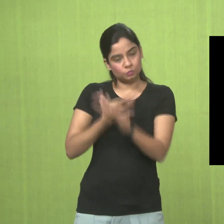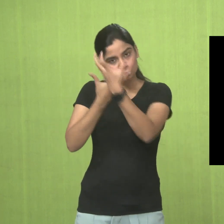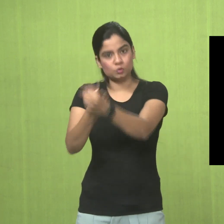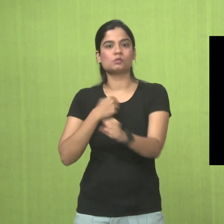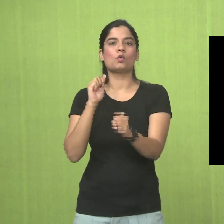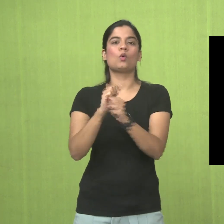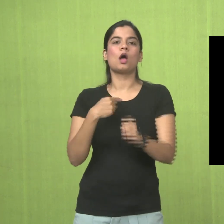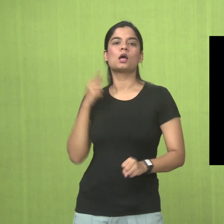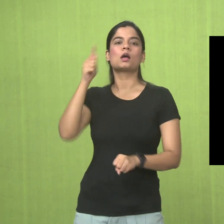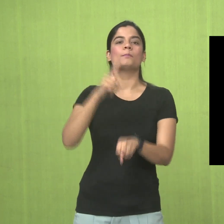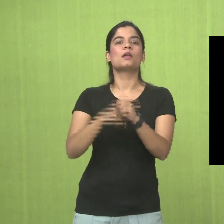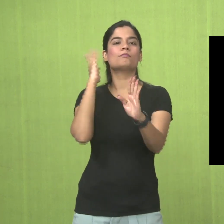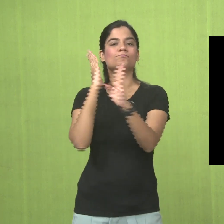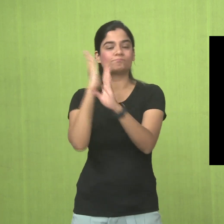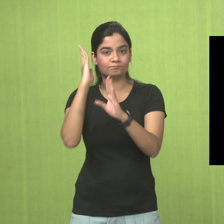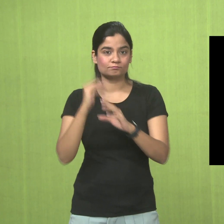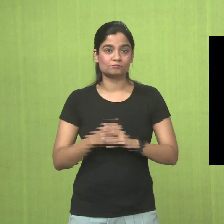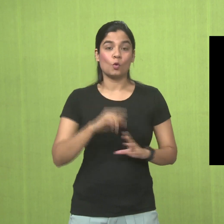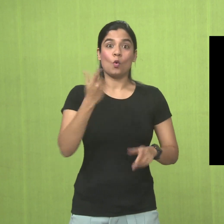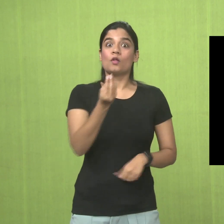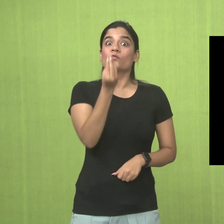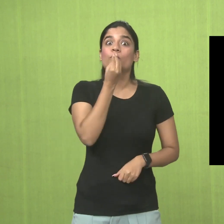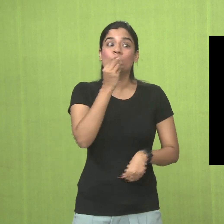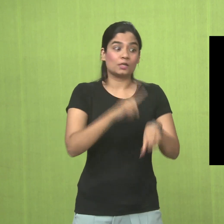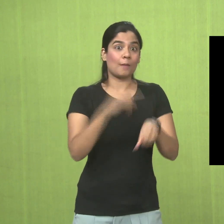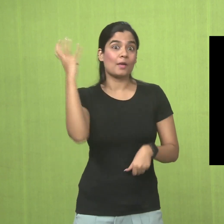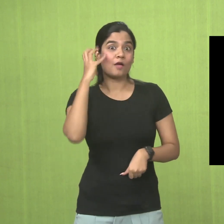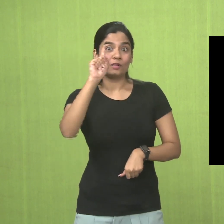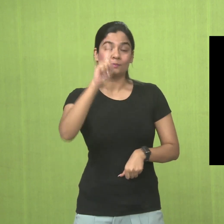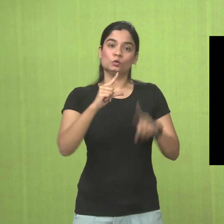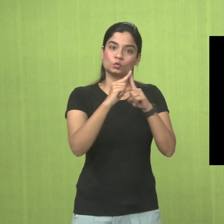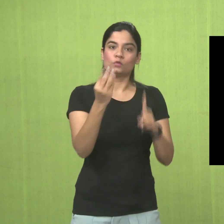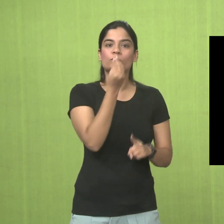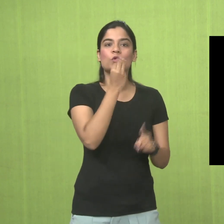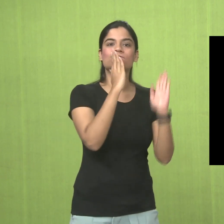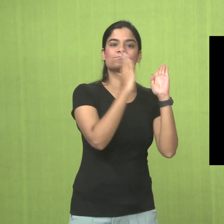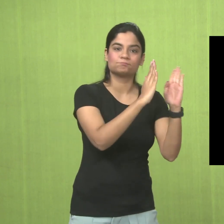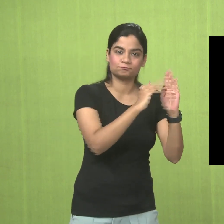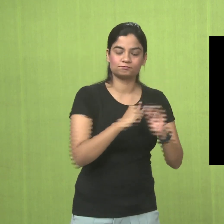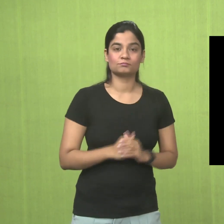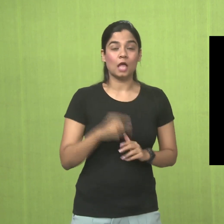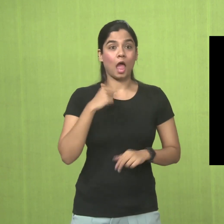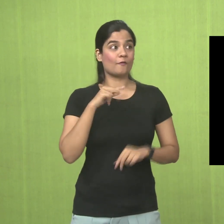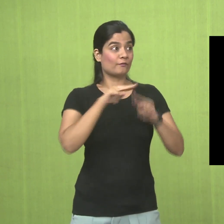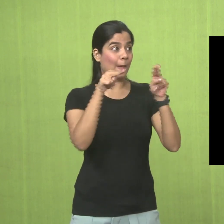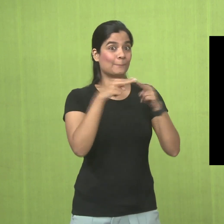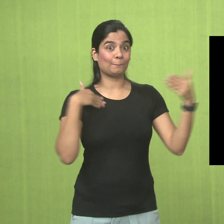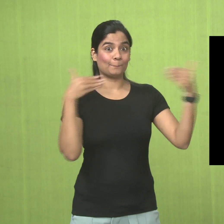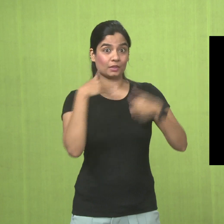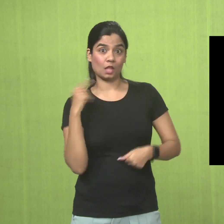morning, you have to be there at 9. If the lunch break is at 1, eat your lunch at 1. If you have to go and meet